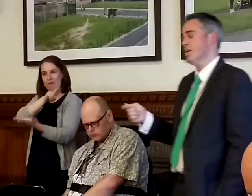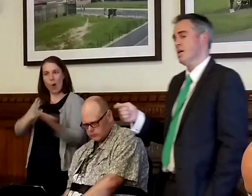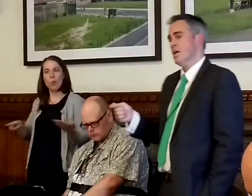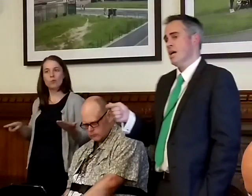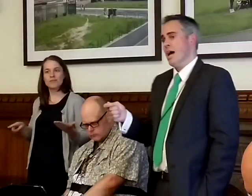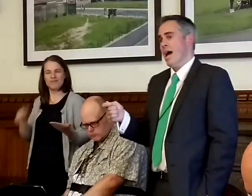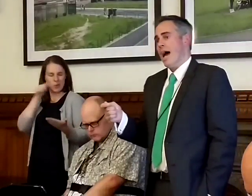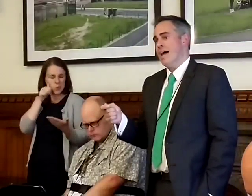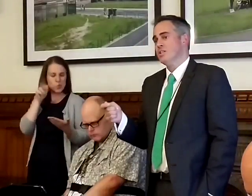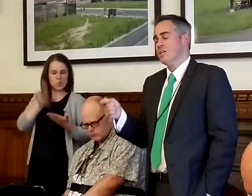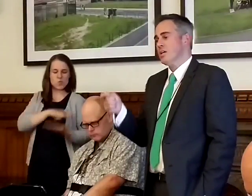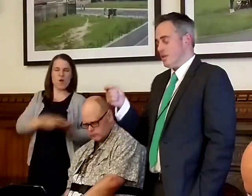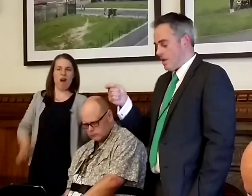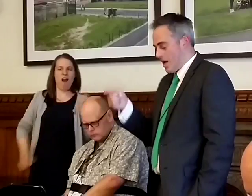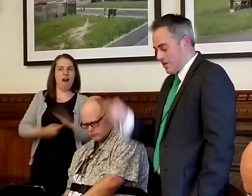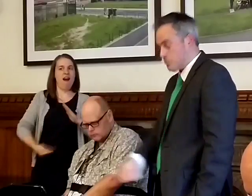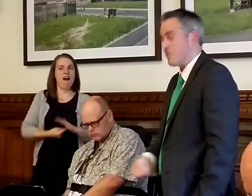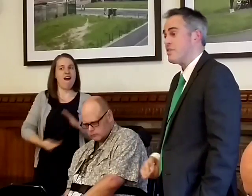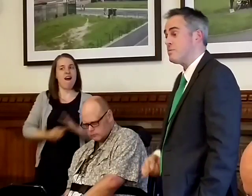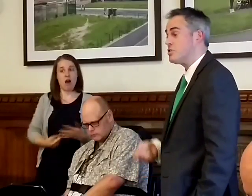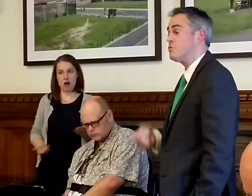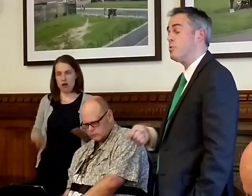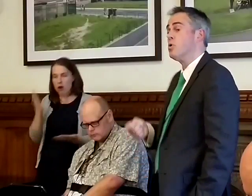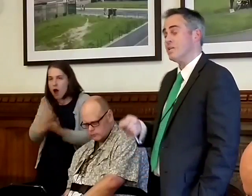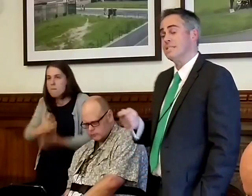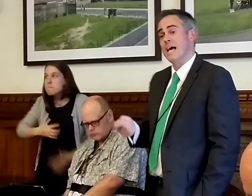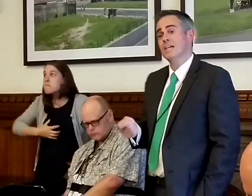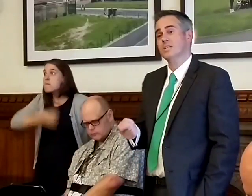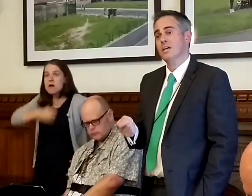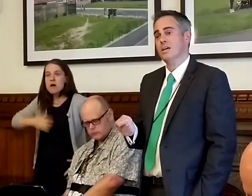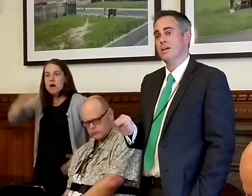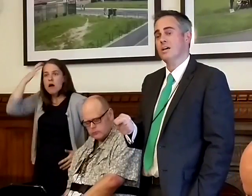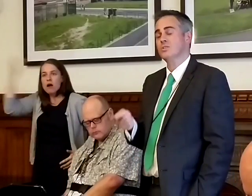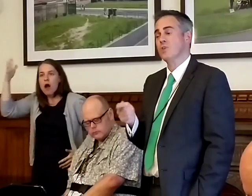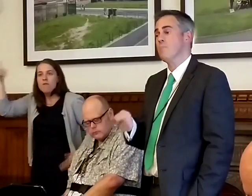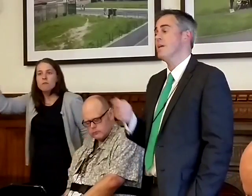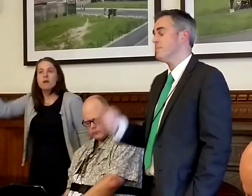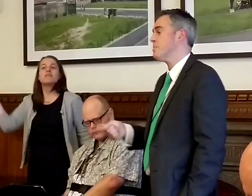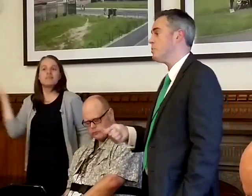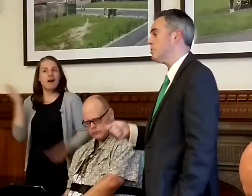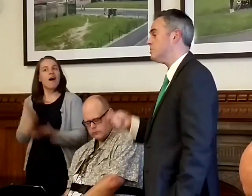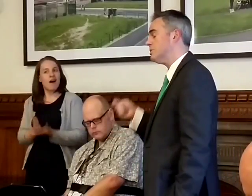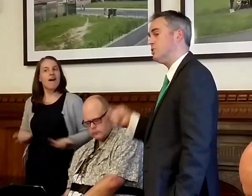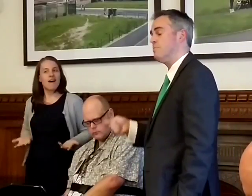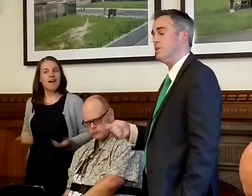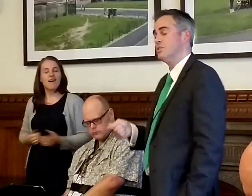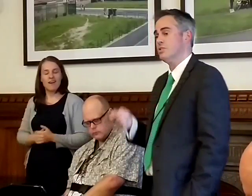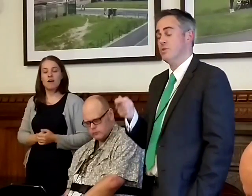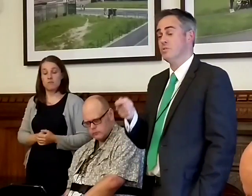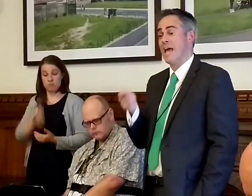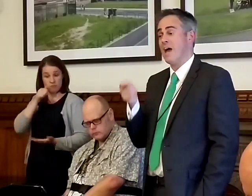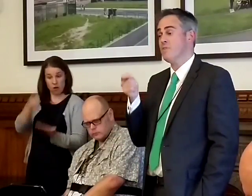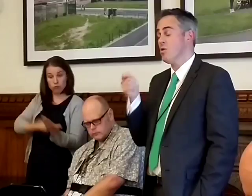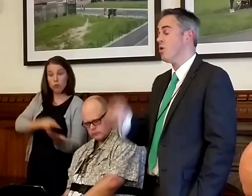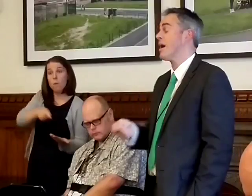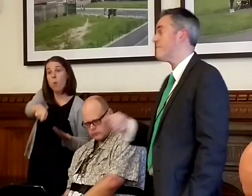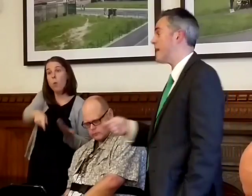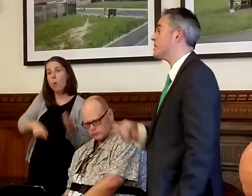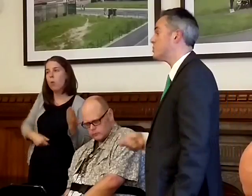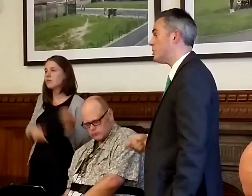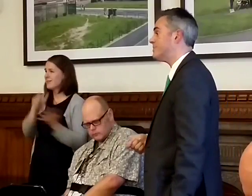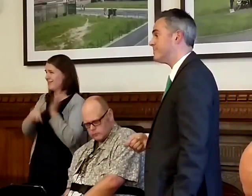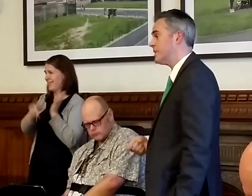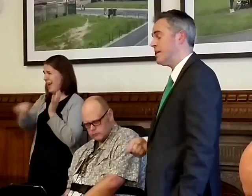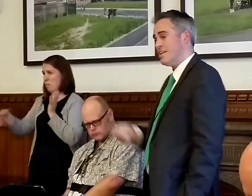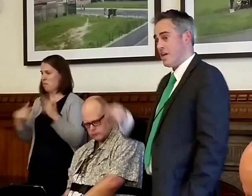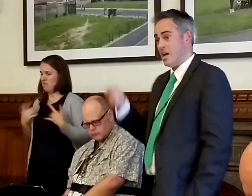shouted. And I noticed one of the things in this report is that so many people with disabilities feel they have no longer